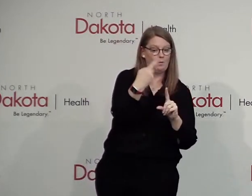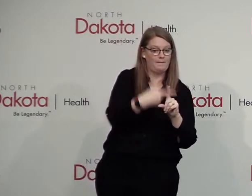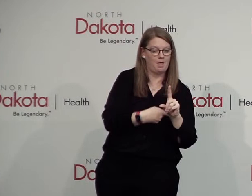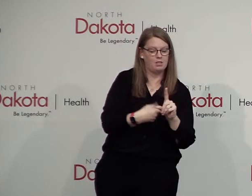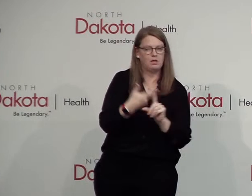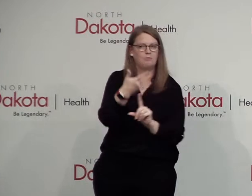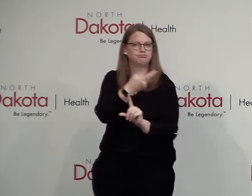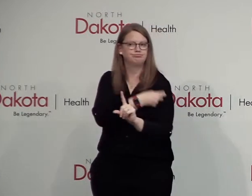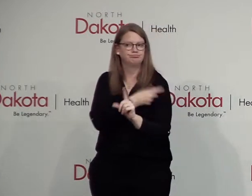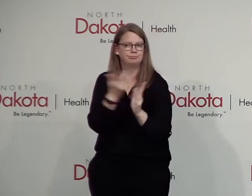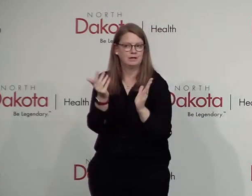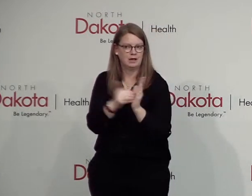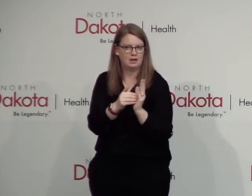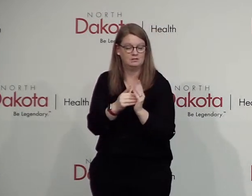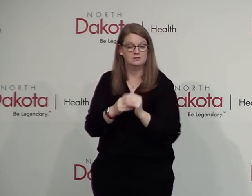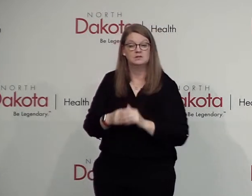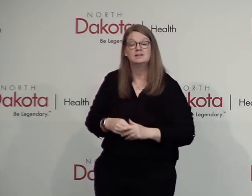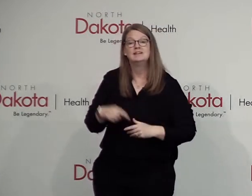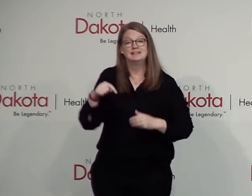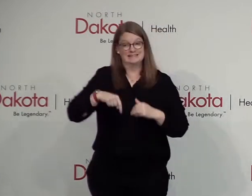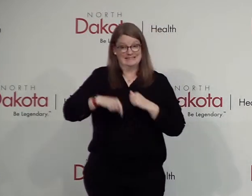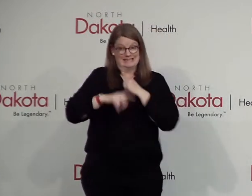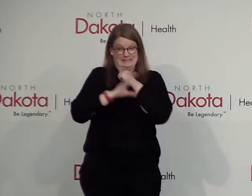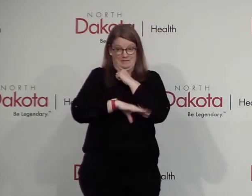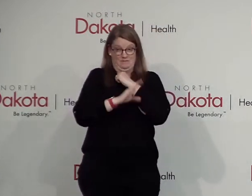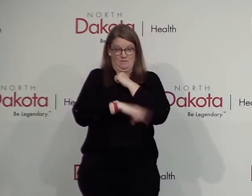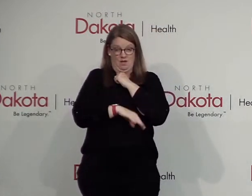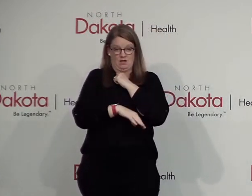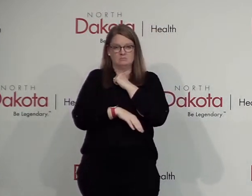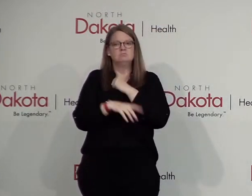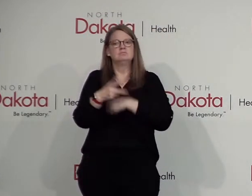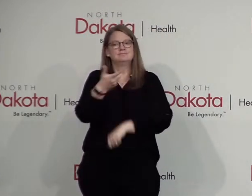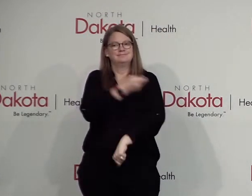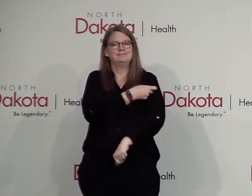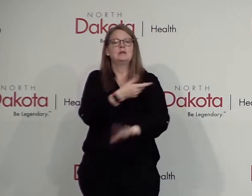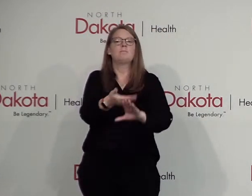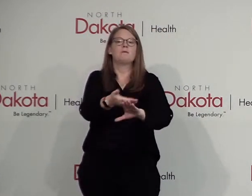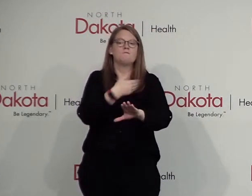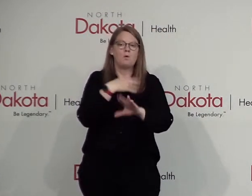People should be vaccinated this fall before Halloween if possible.